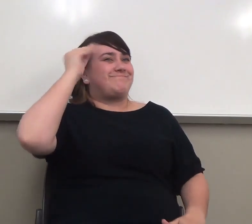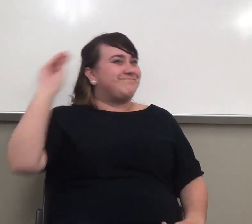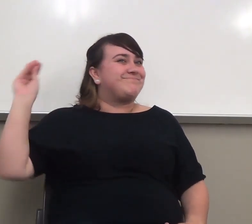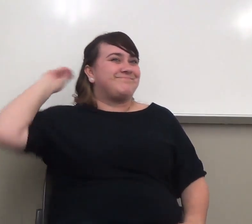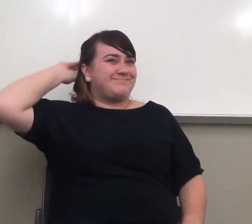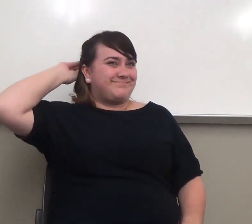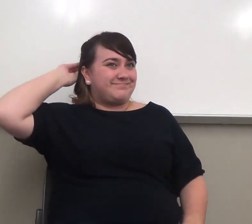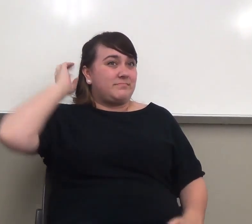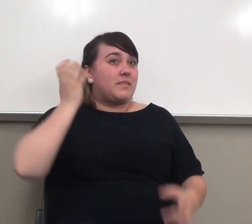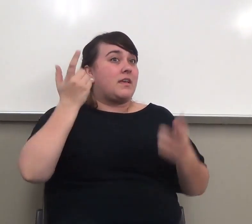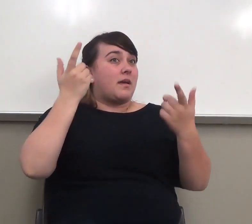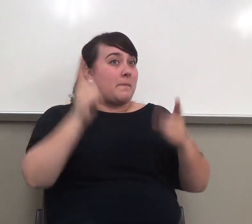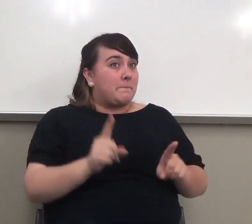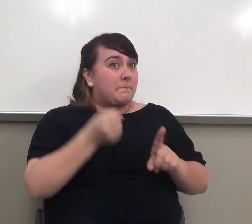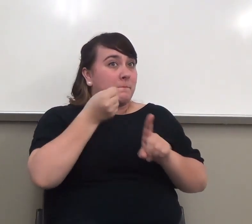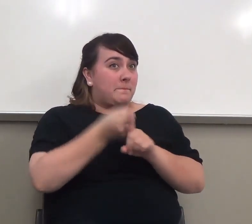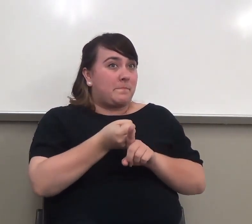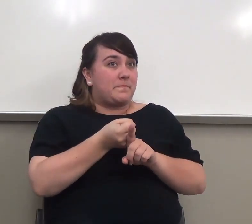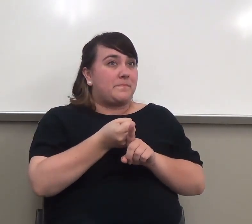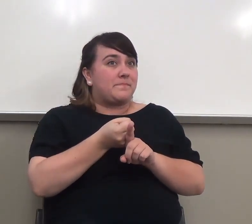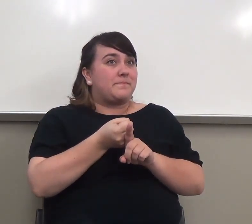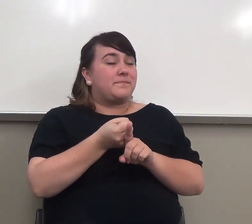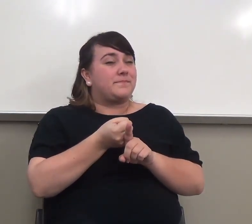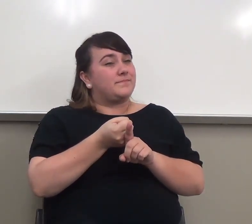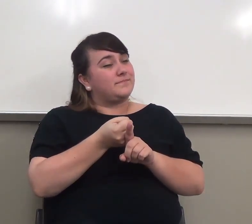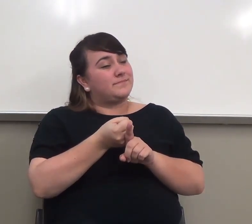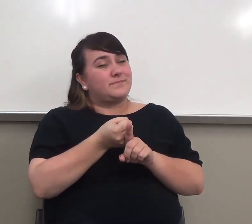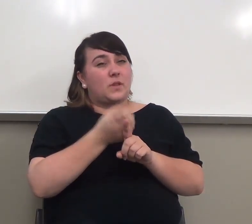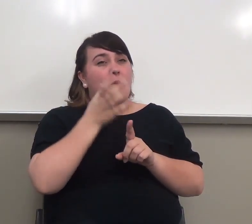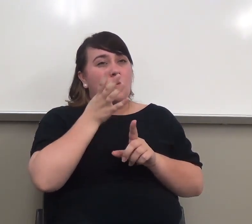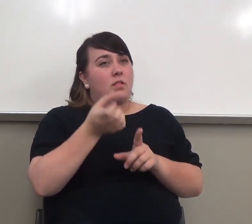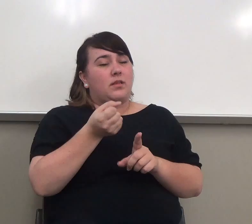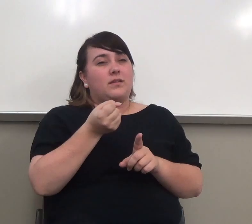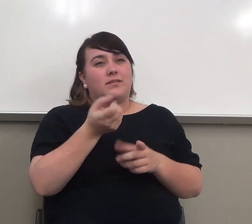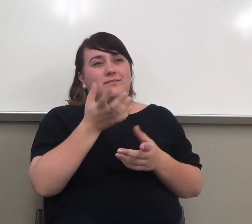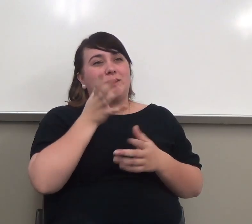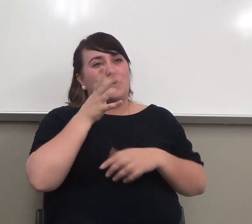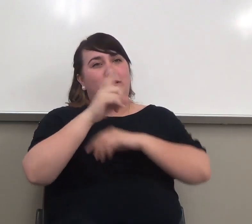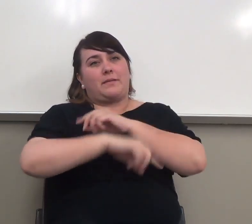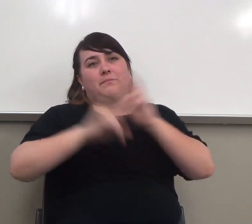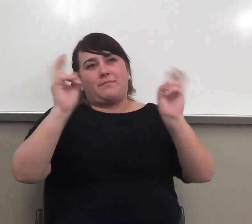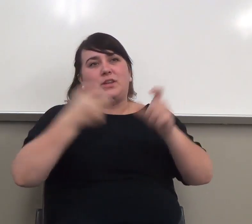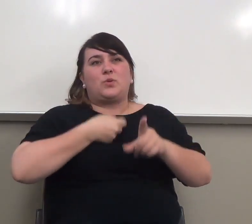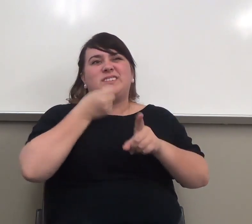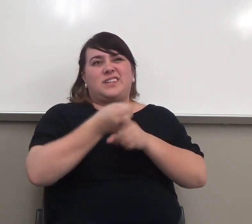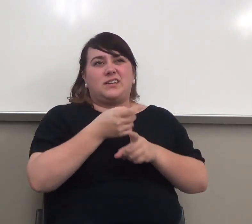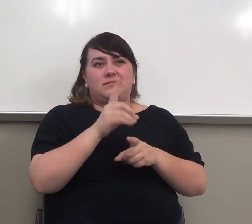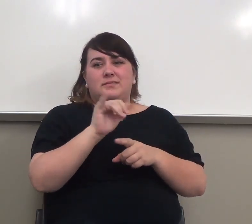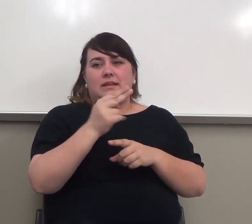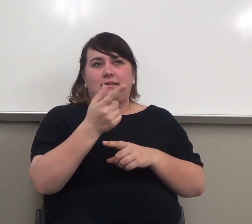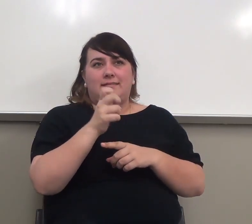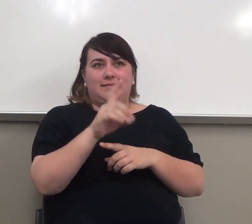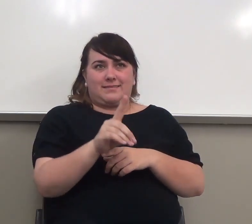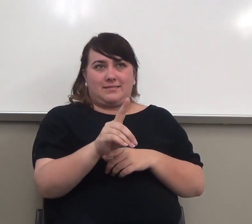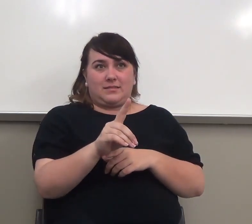But I also consider cheating on homework, quizzes, whatever, plagiarism, okay? So